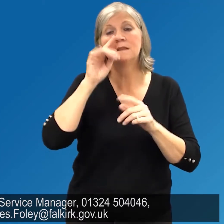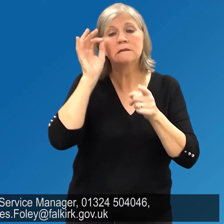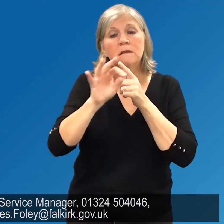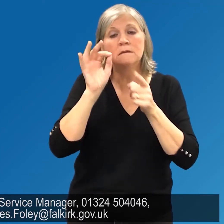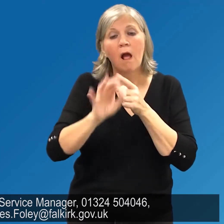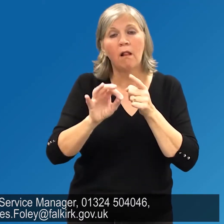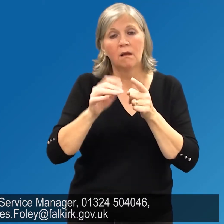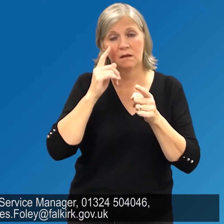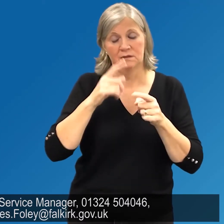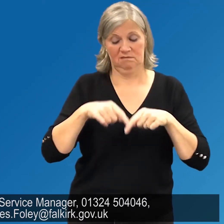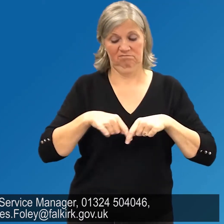504 046.